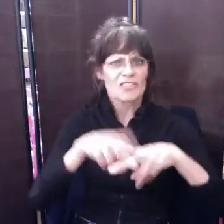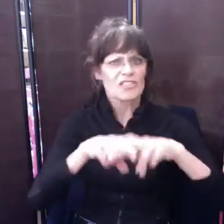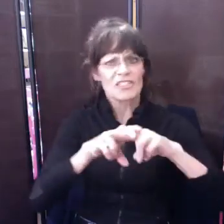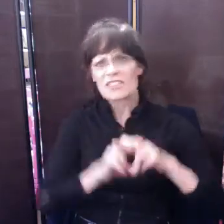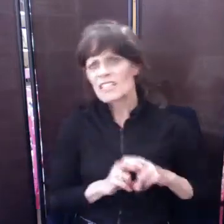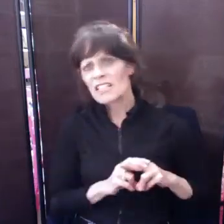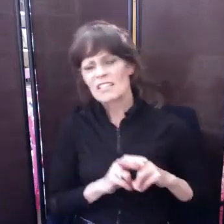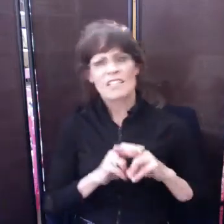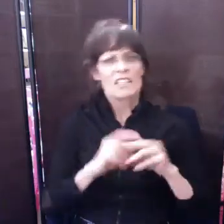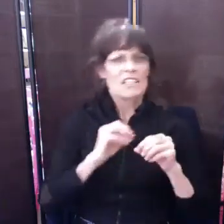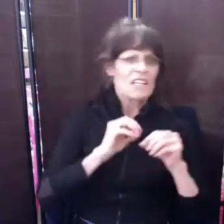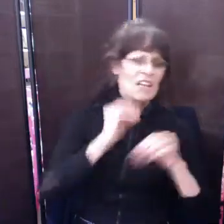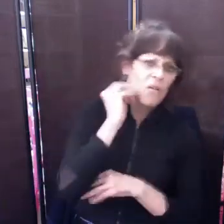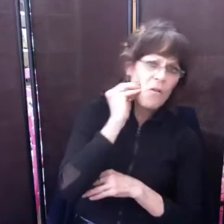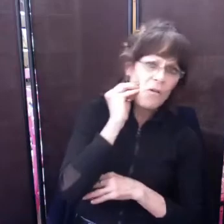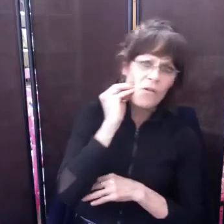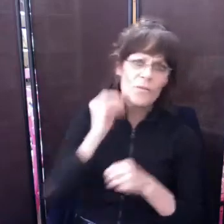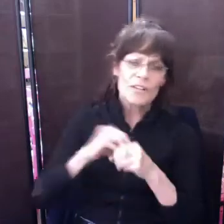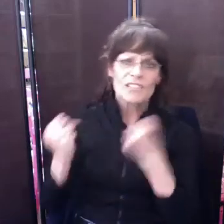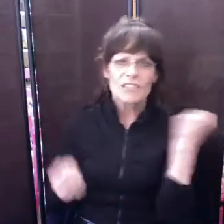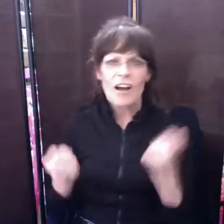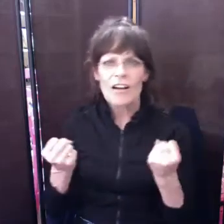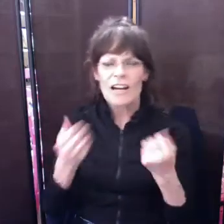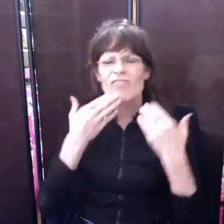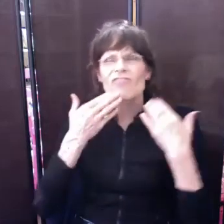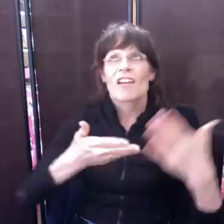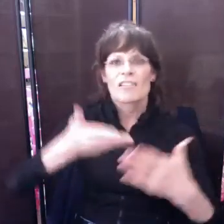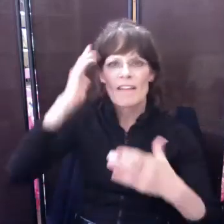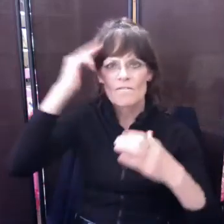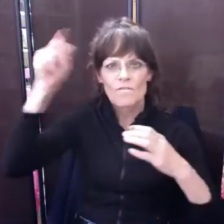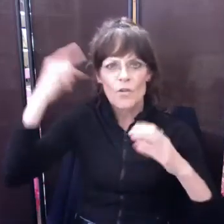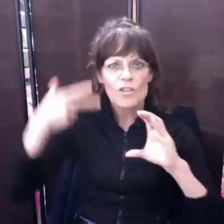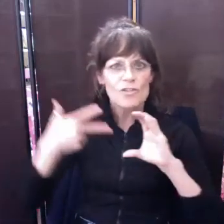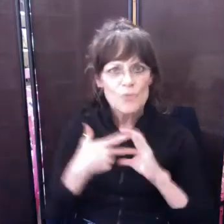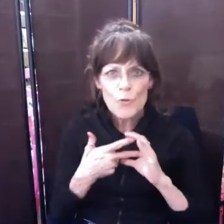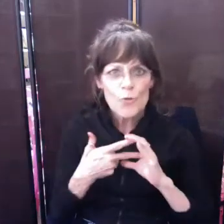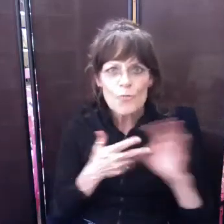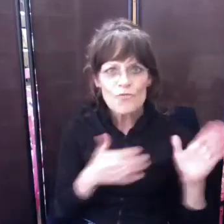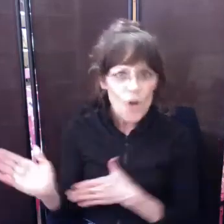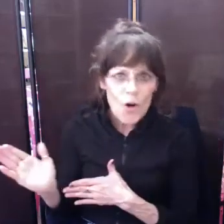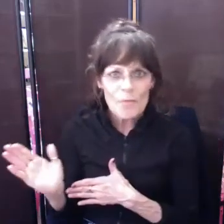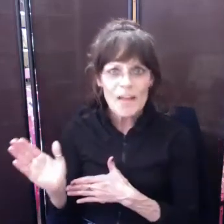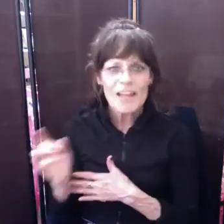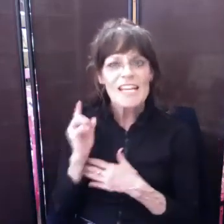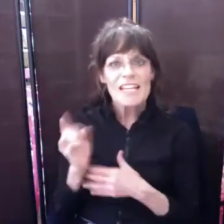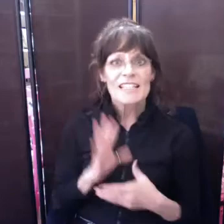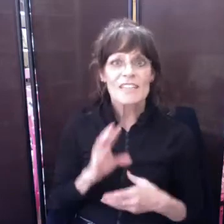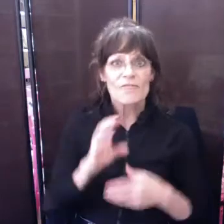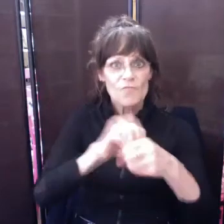or wherever. And I thank God for this Zoom format because it has gotten him re-involved in AA in a way that I